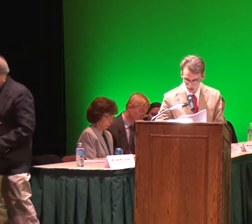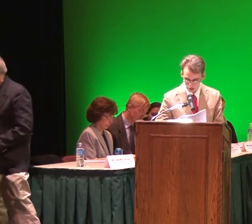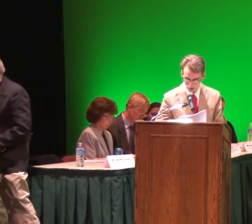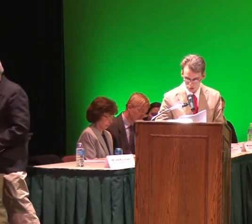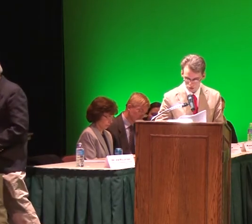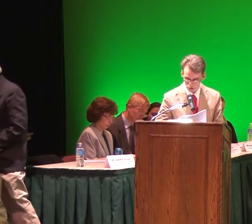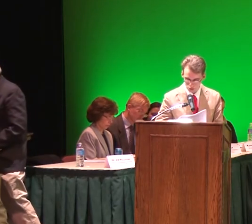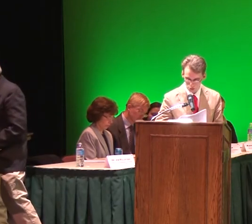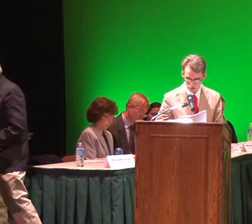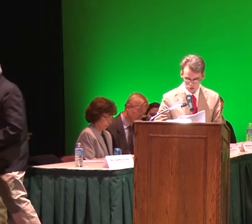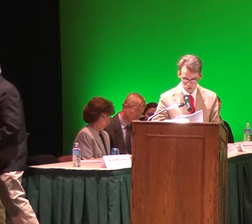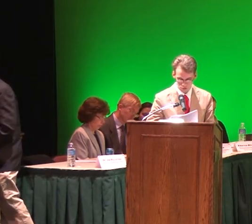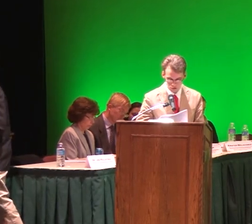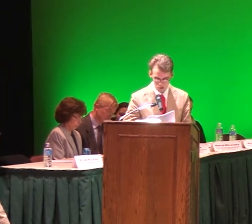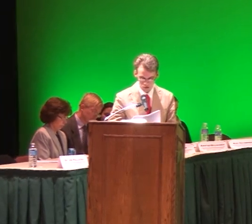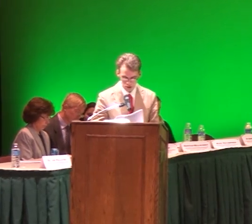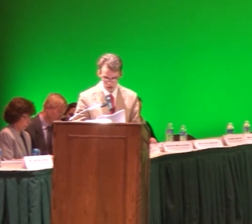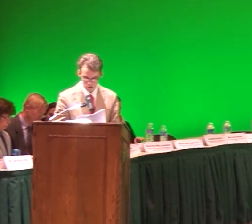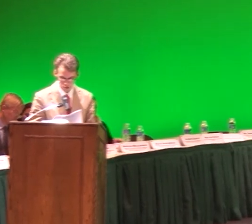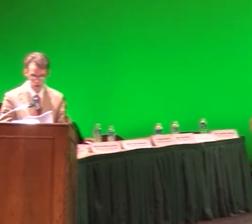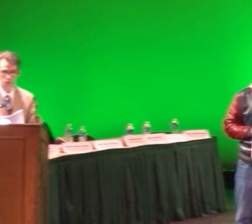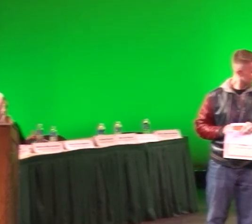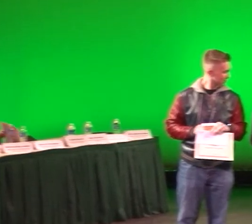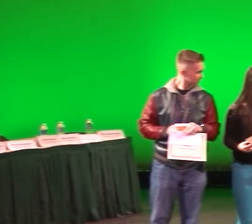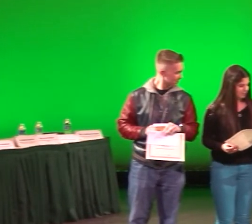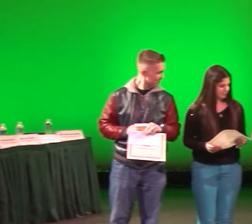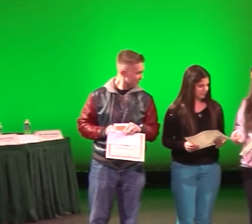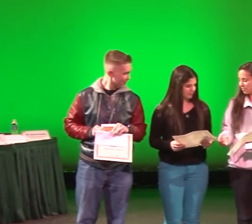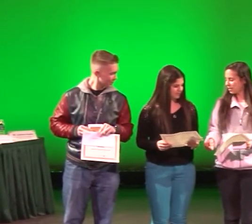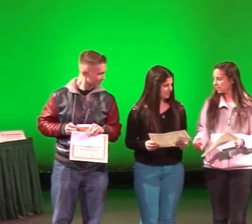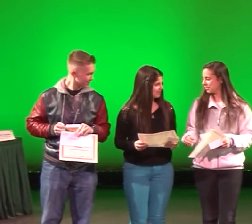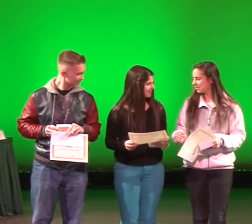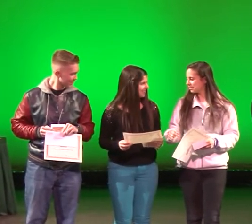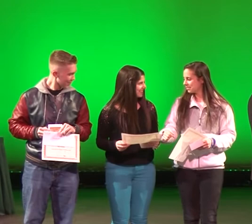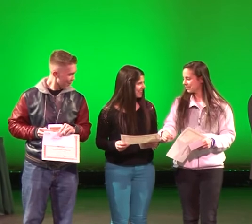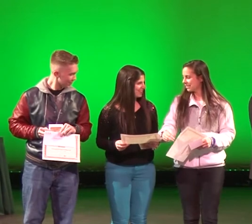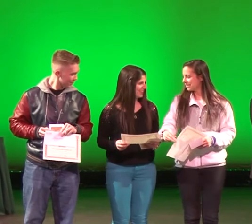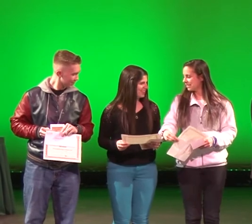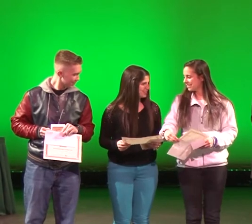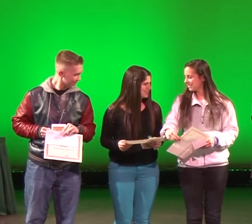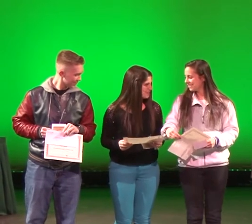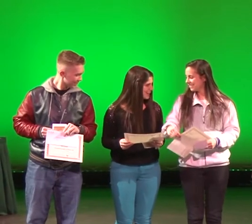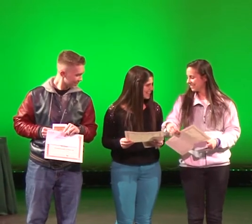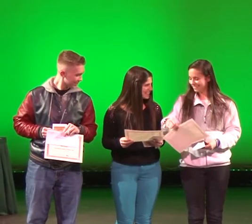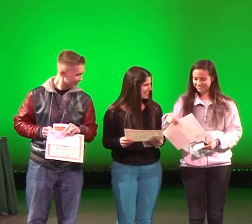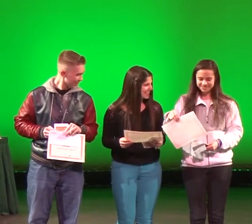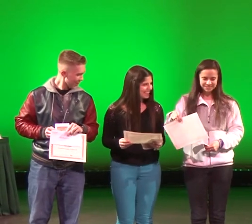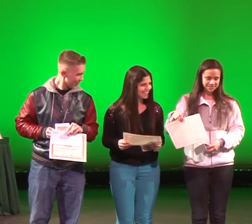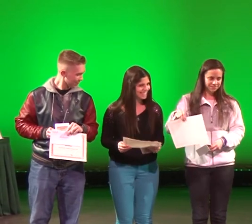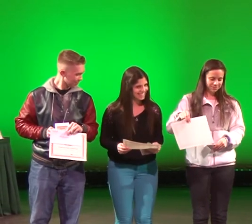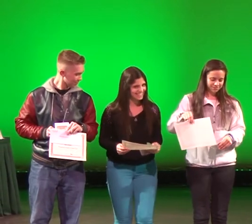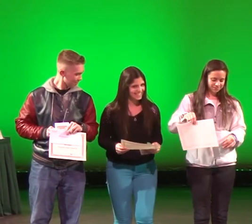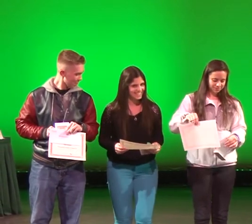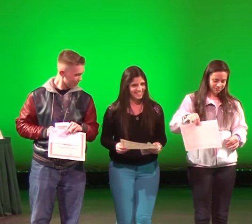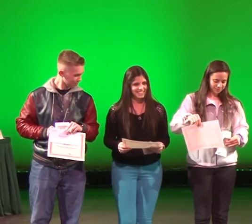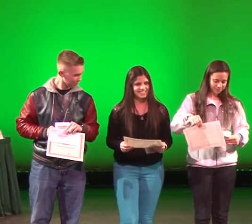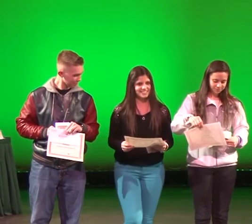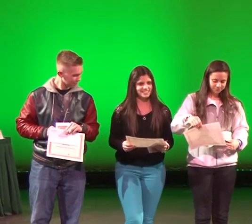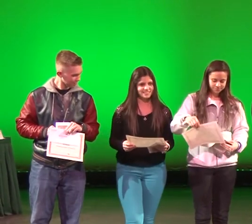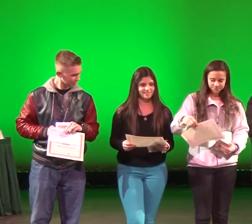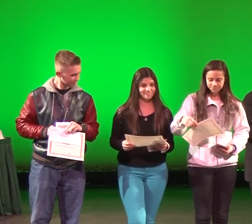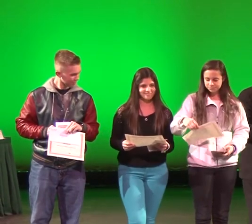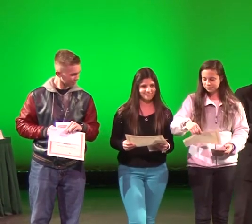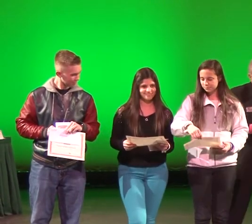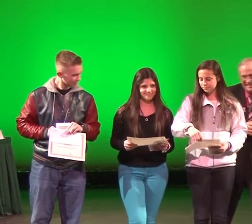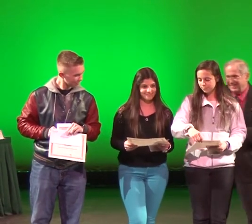vitro biology or tissue culture from the Society for In Vitro Biology, and the New England branch of the American Society for